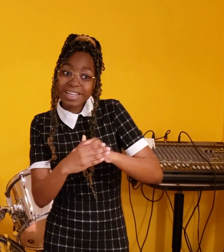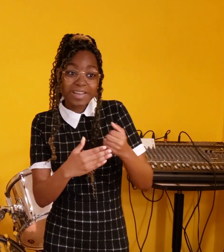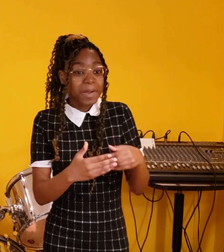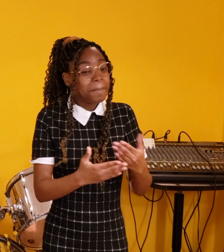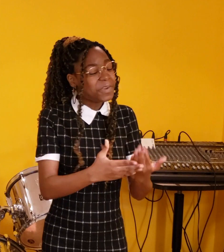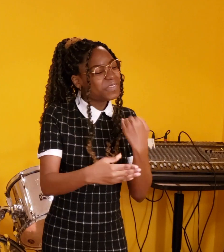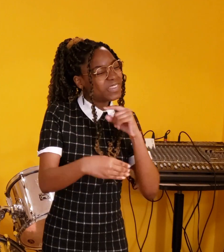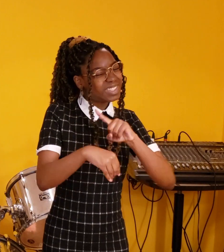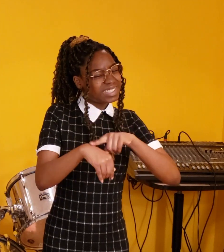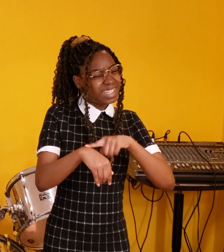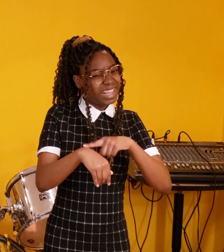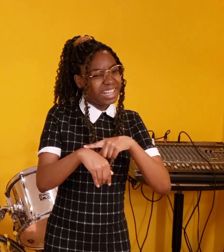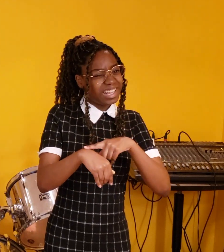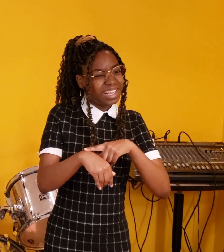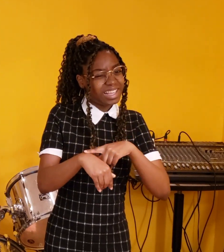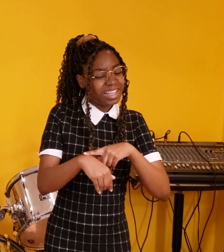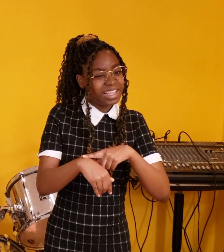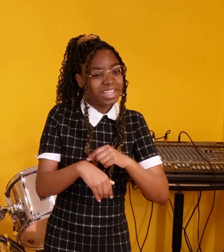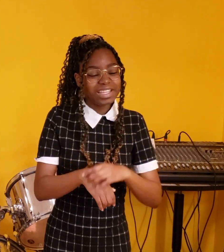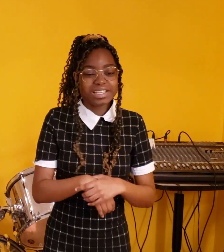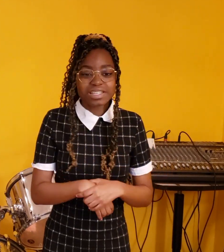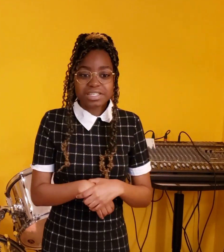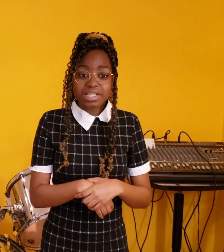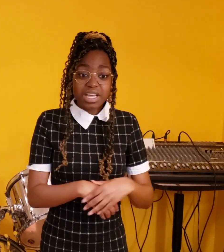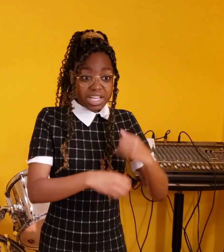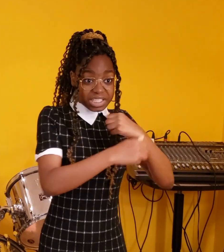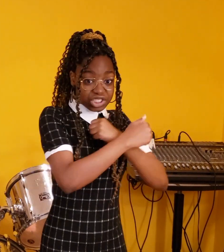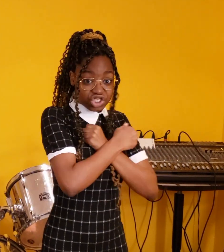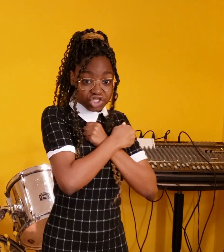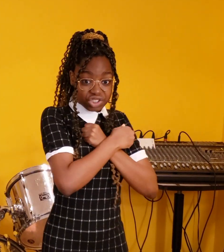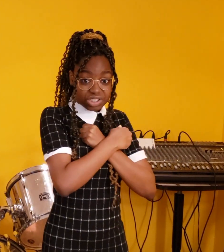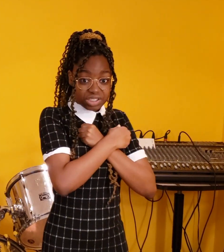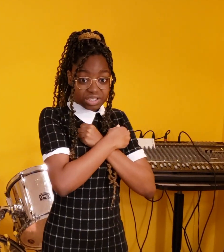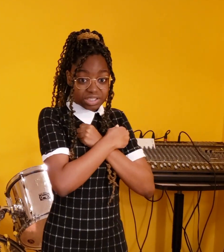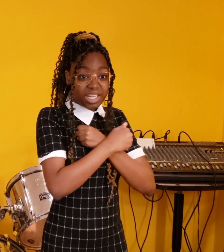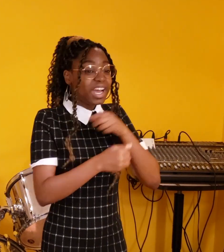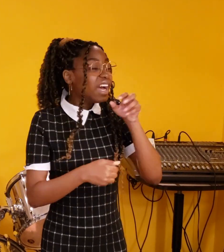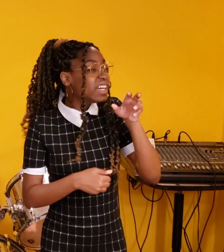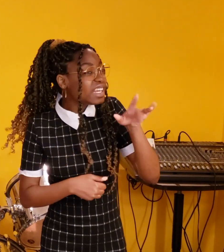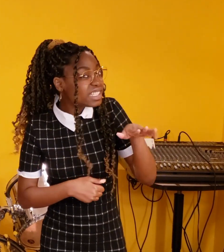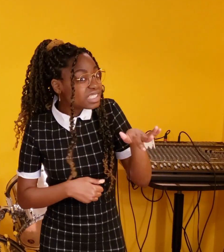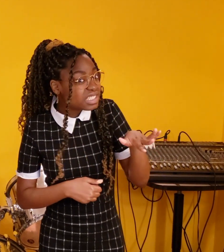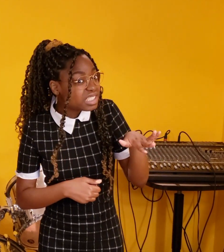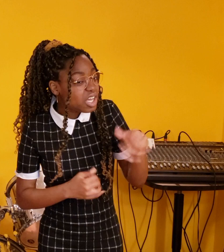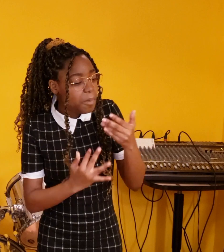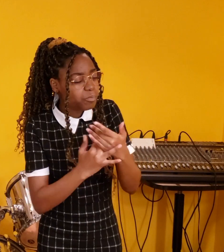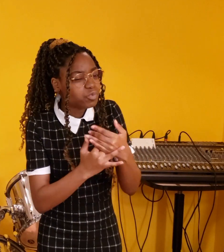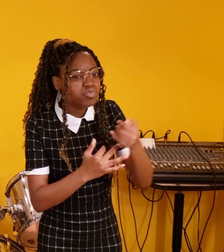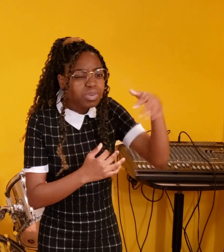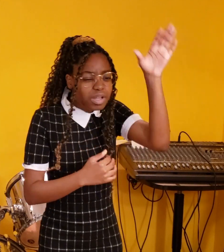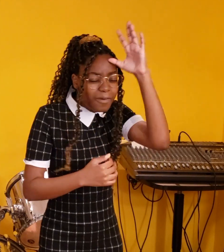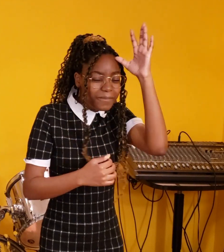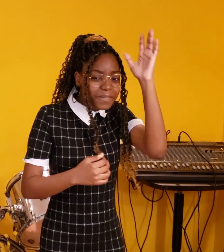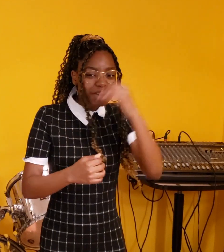world. Charity existed between the Father and the Son.